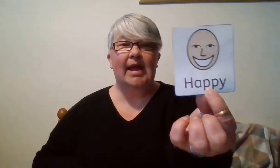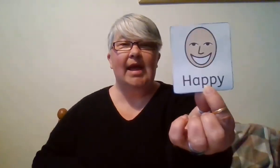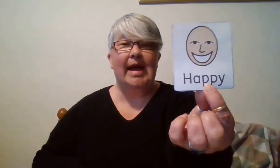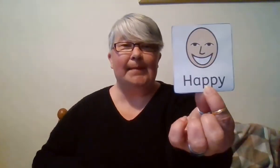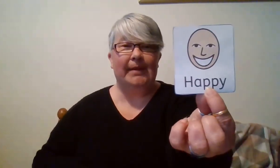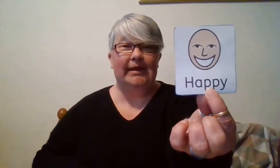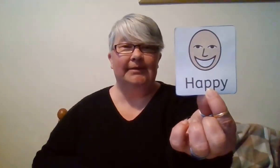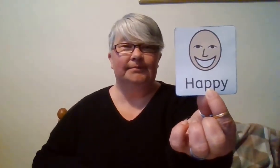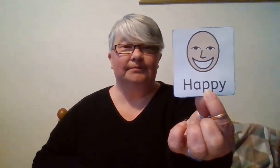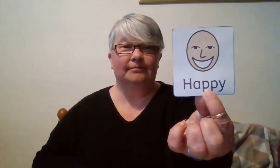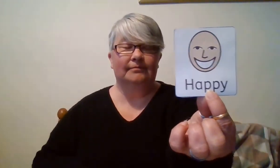Happy.